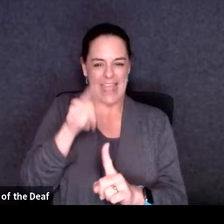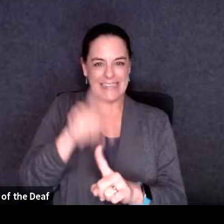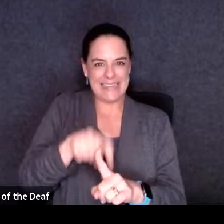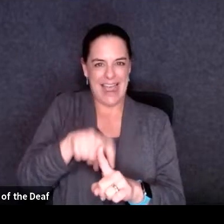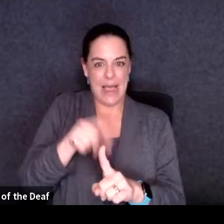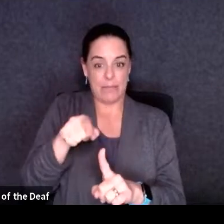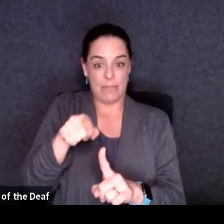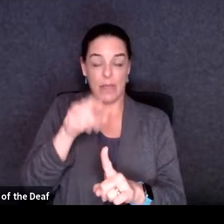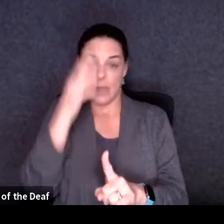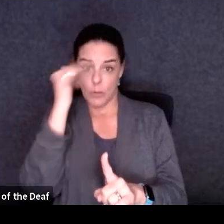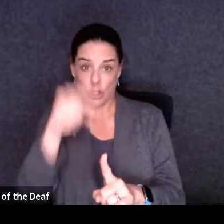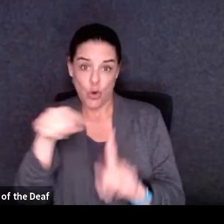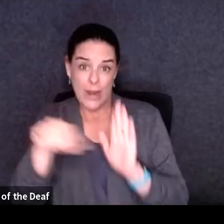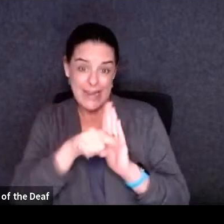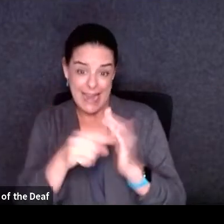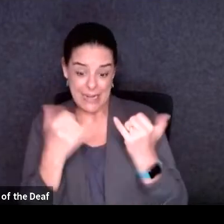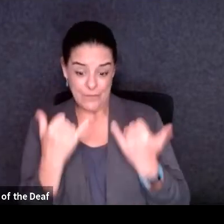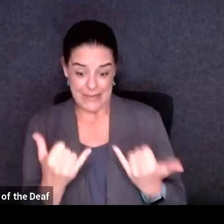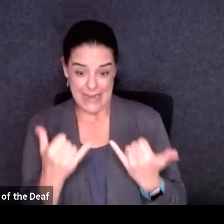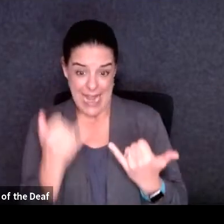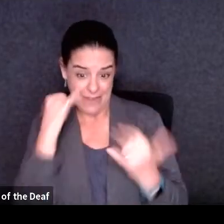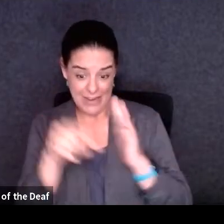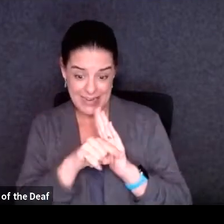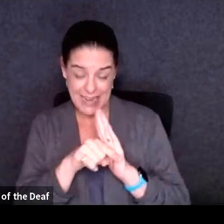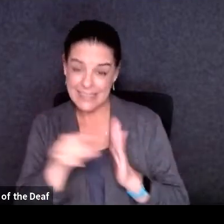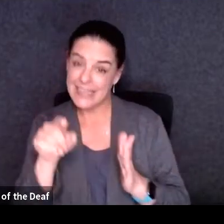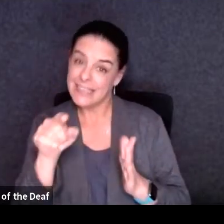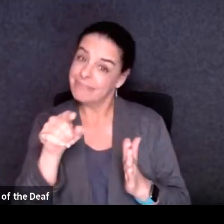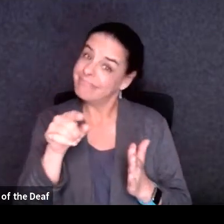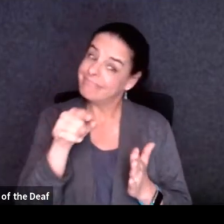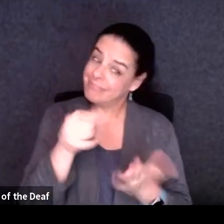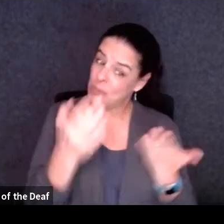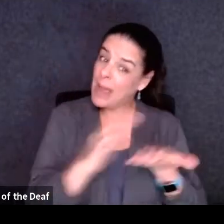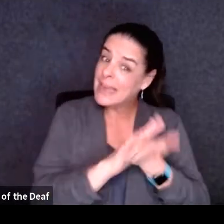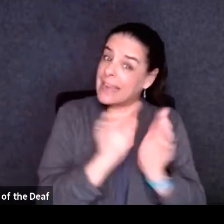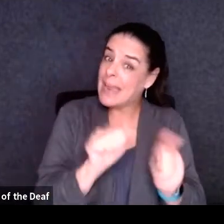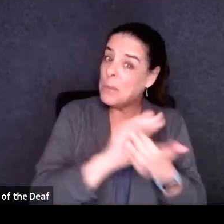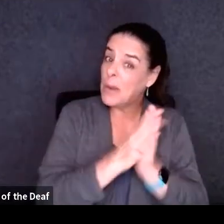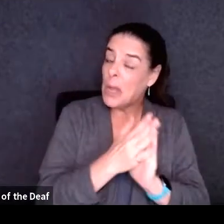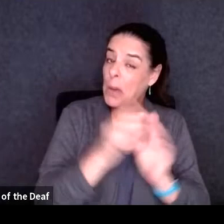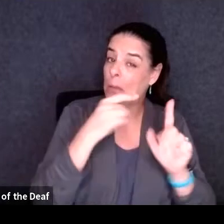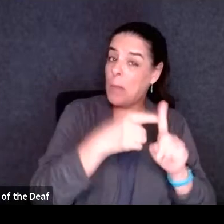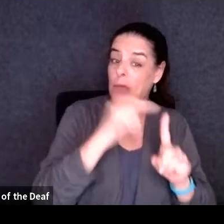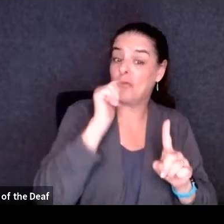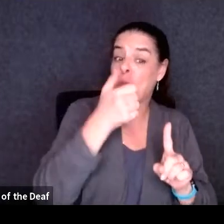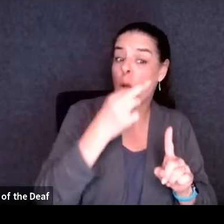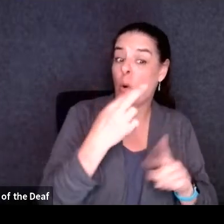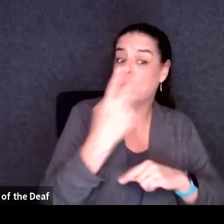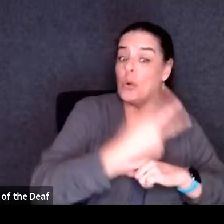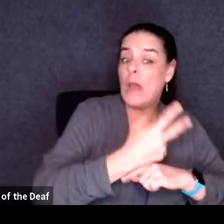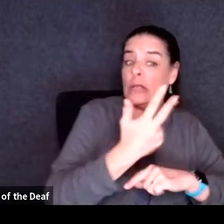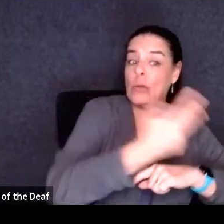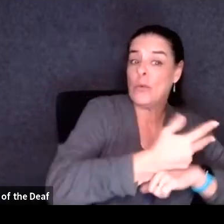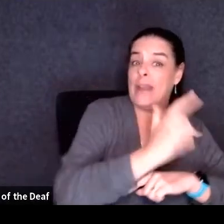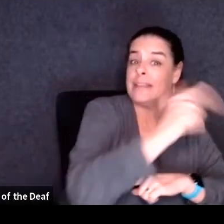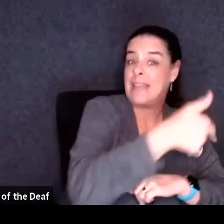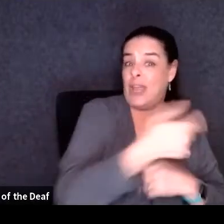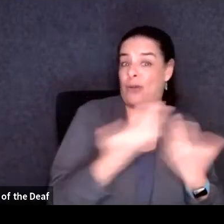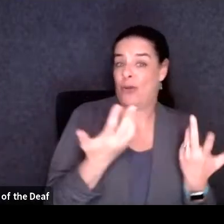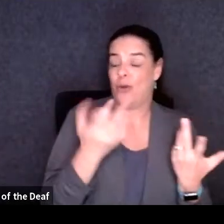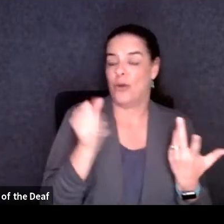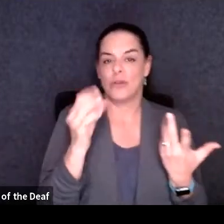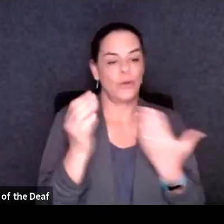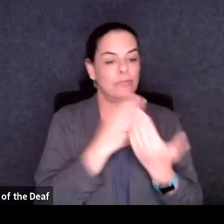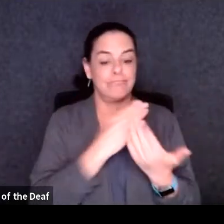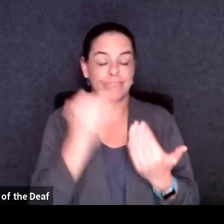negative today, we need people to know that that doesn't mean that they wouldn't become positive the next day or the day after that. And so again, whether